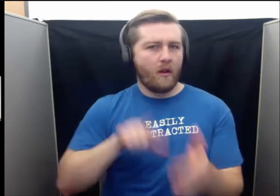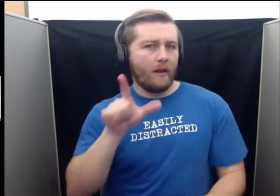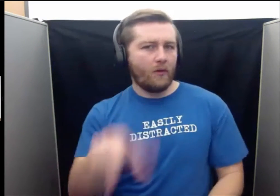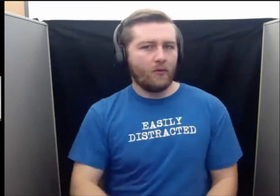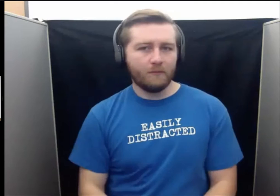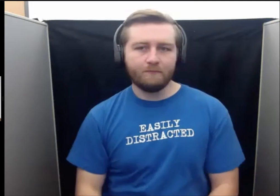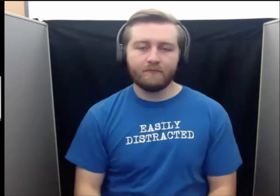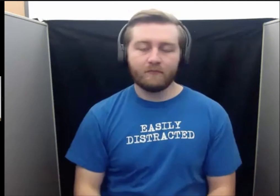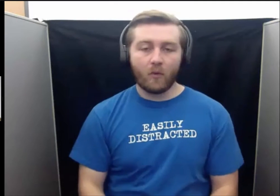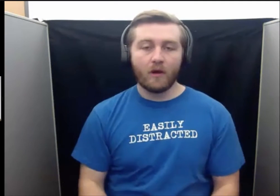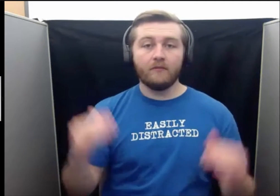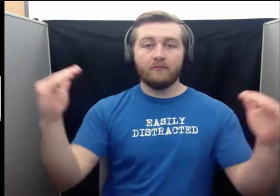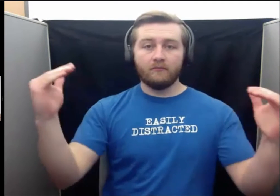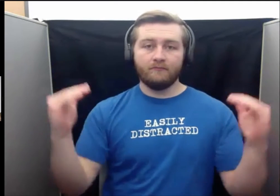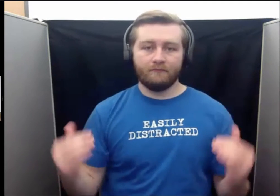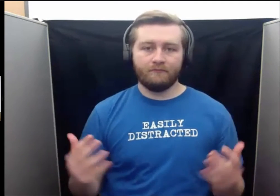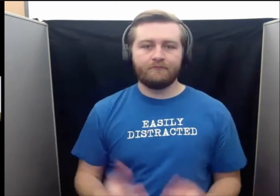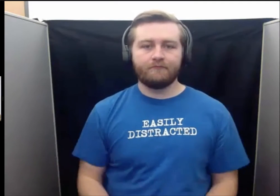Next one.